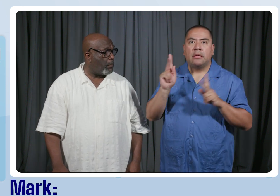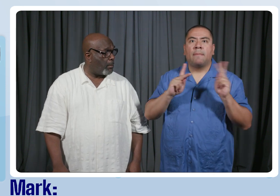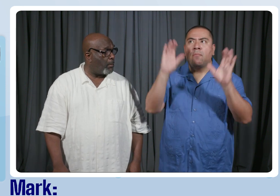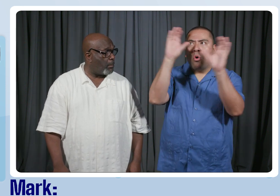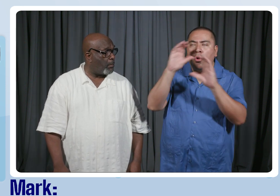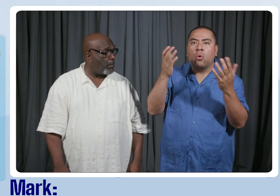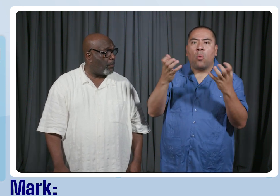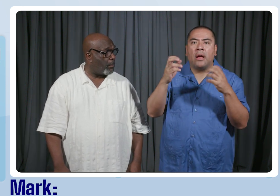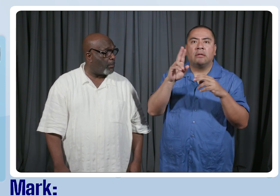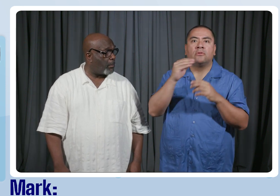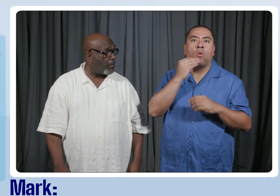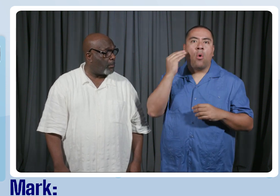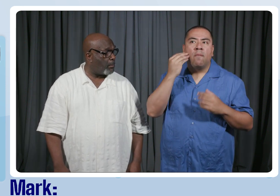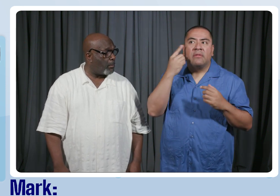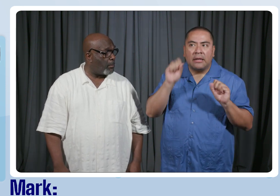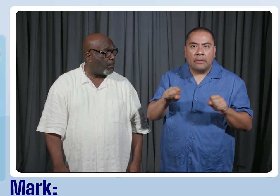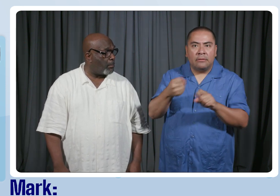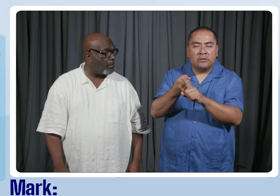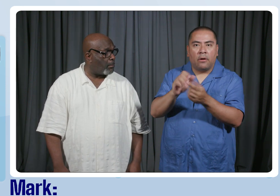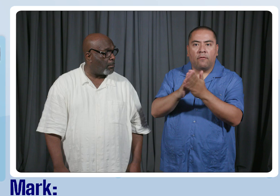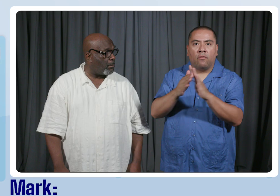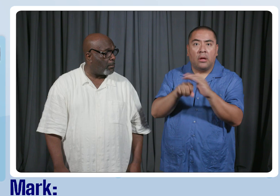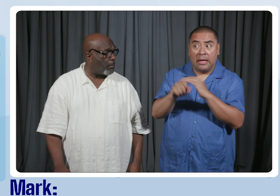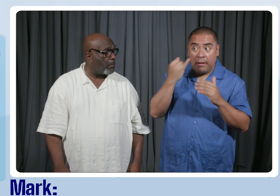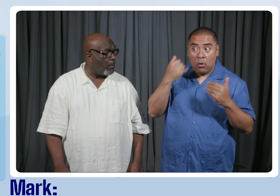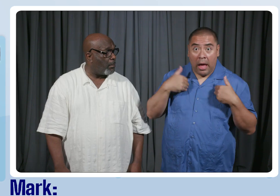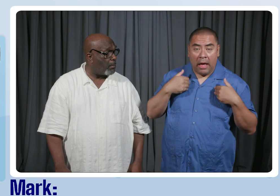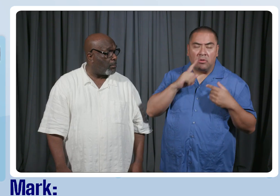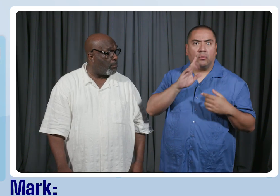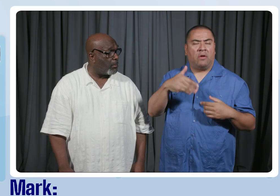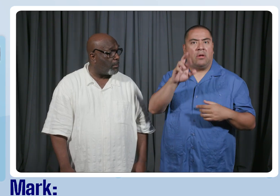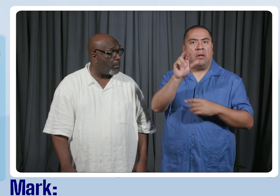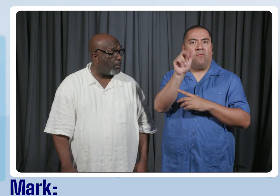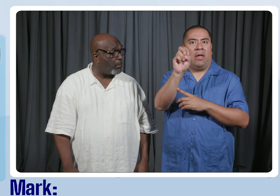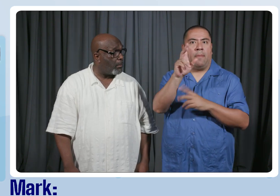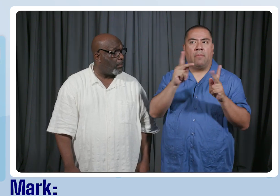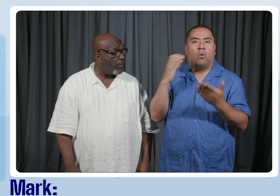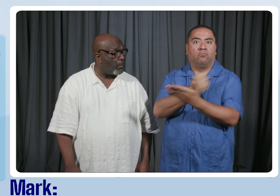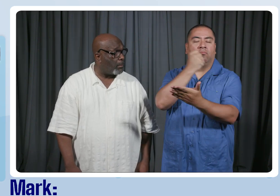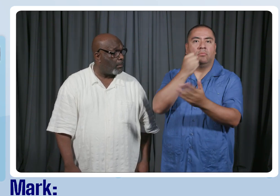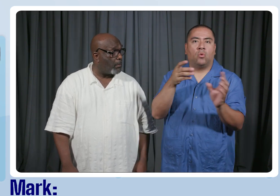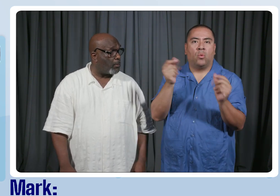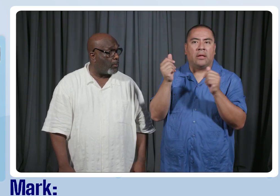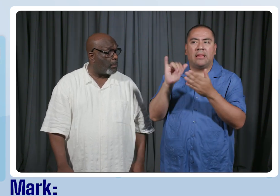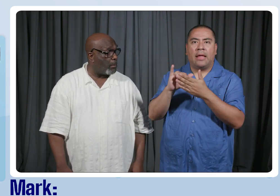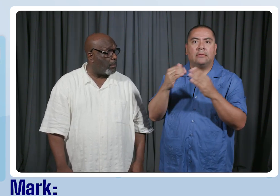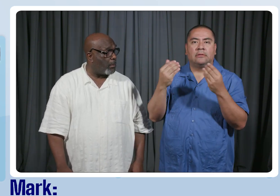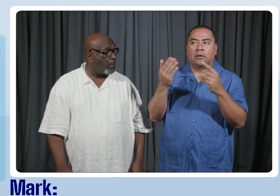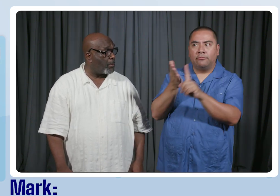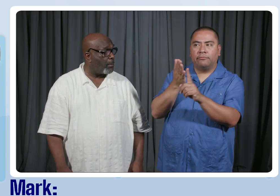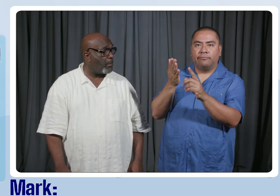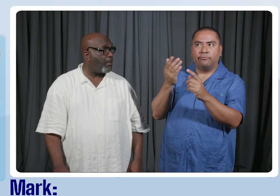with accessibility. And if you have one of those, it's a rarity. And that rarity will go quick. And so that's kind of a selling point,